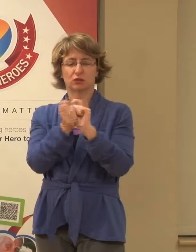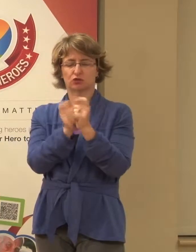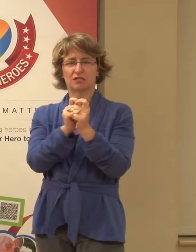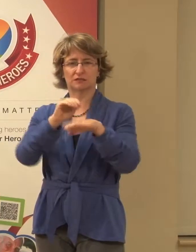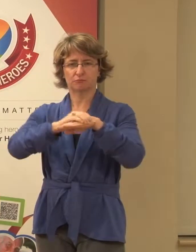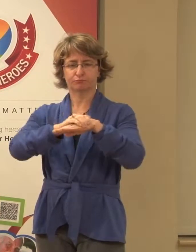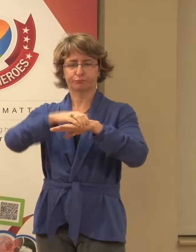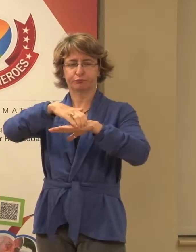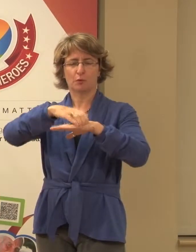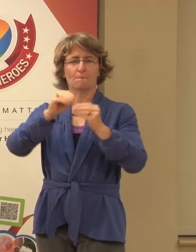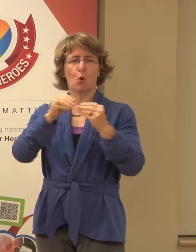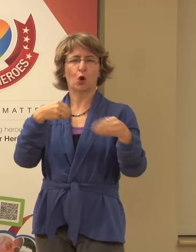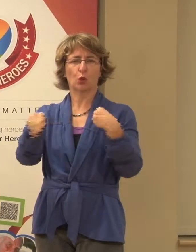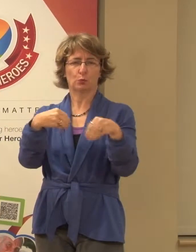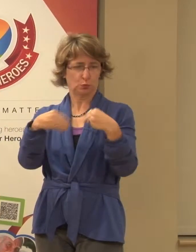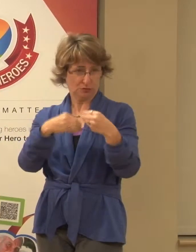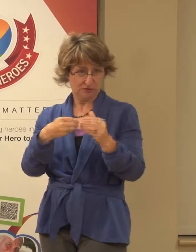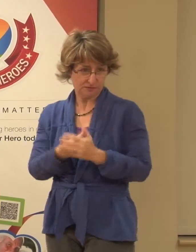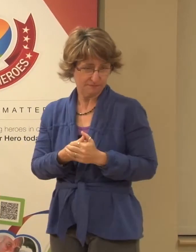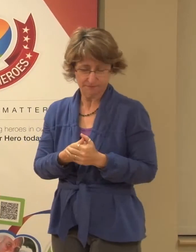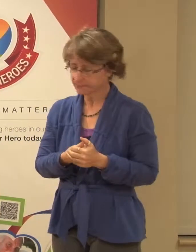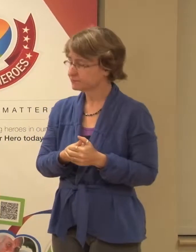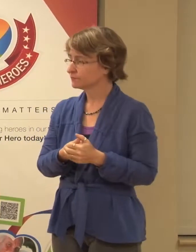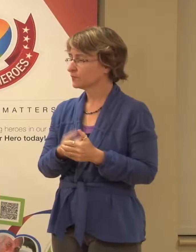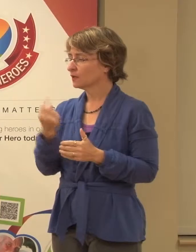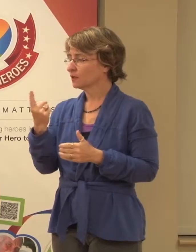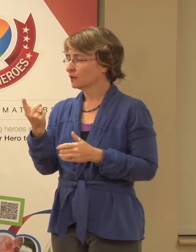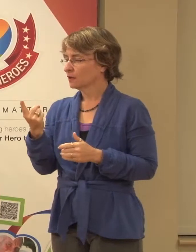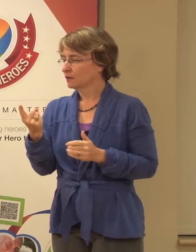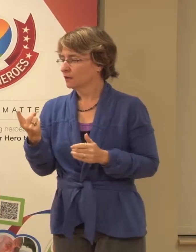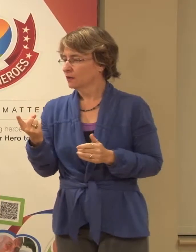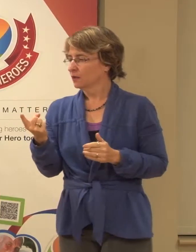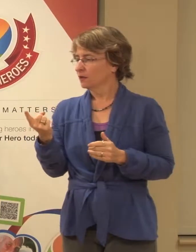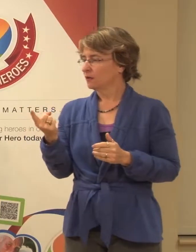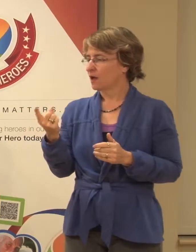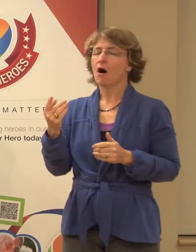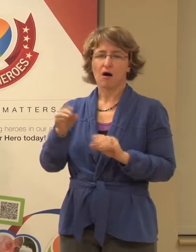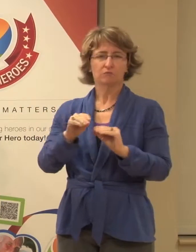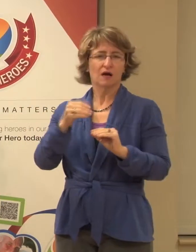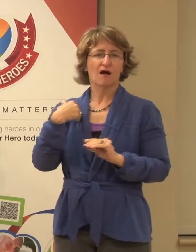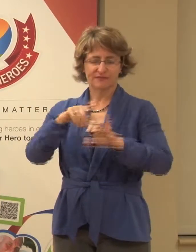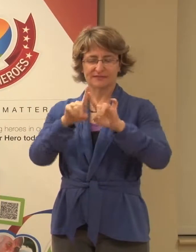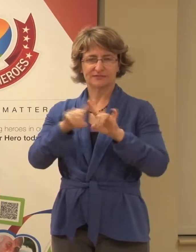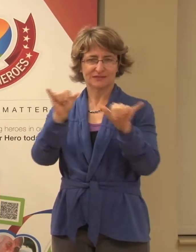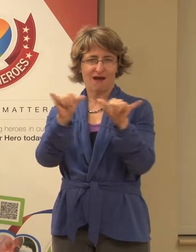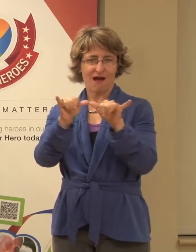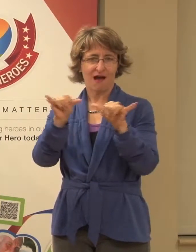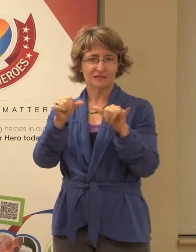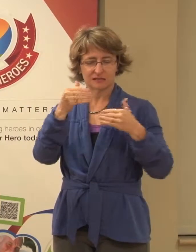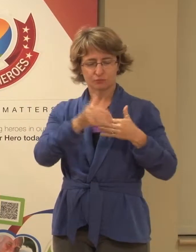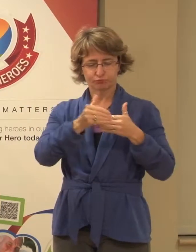the way you can wear these shoes. We do carry them in different sizes,